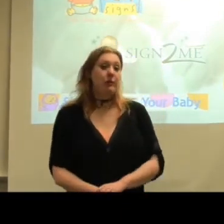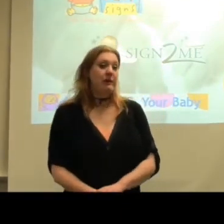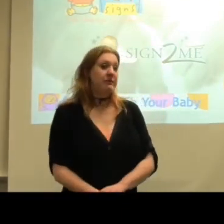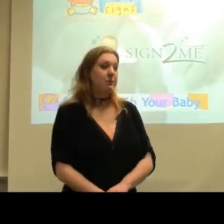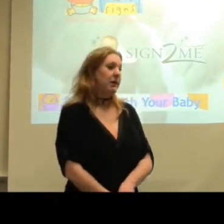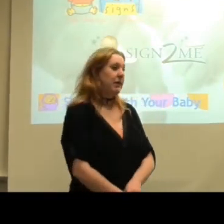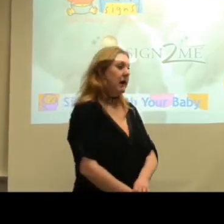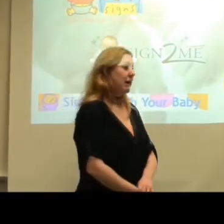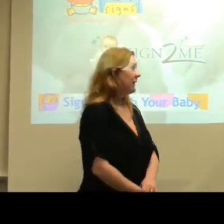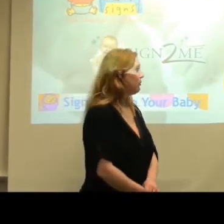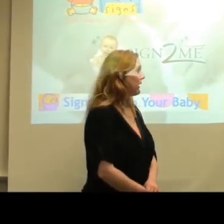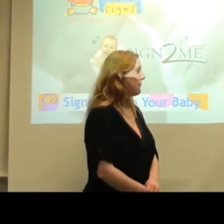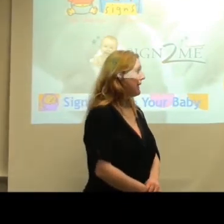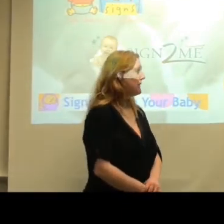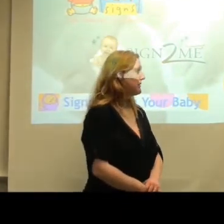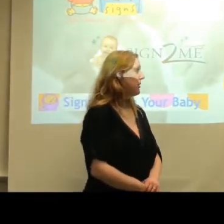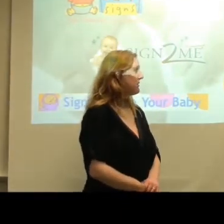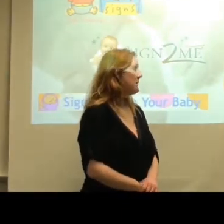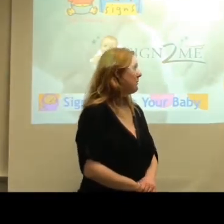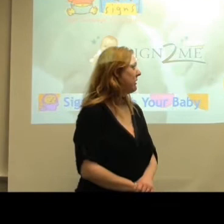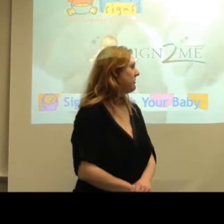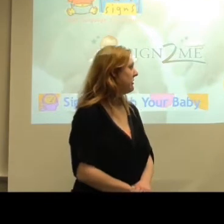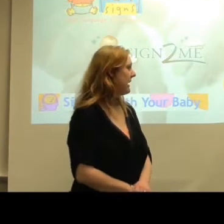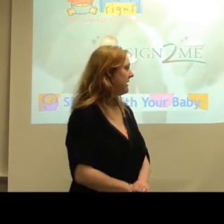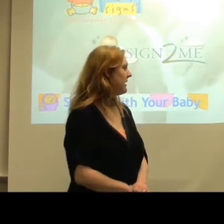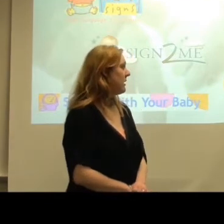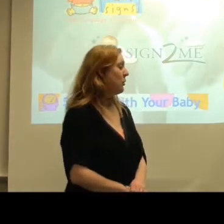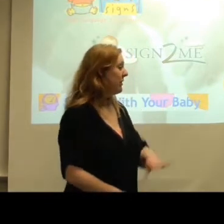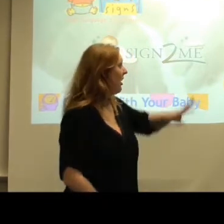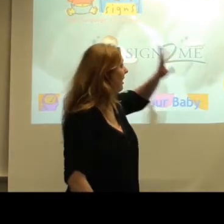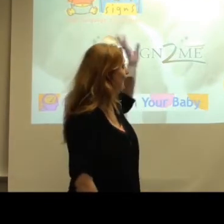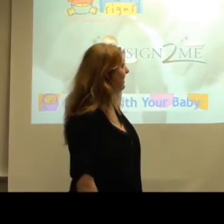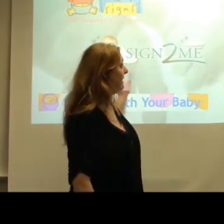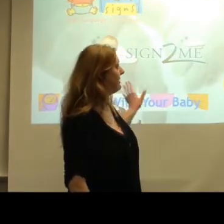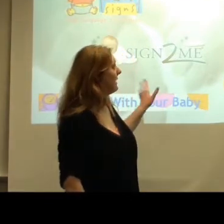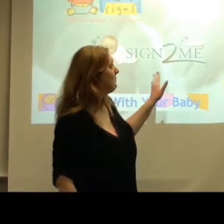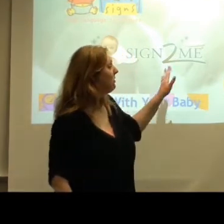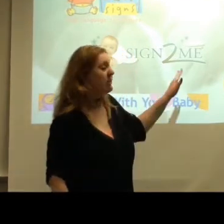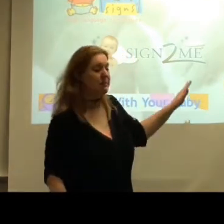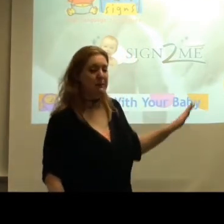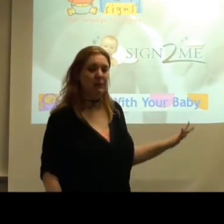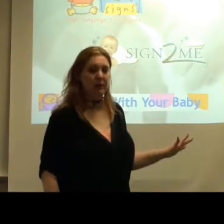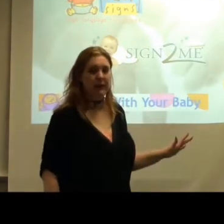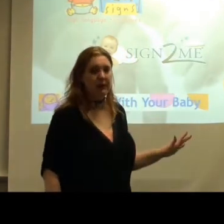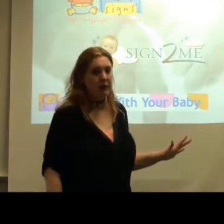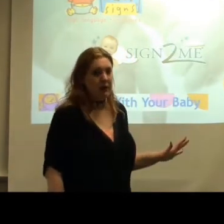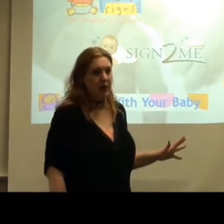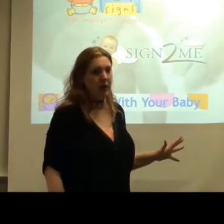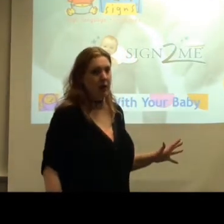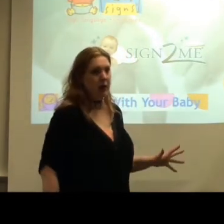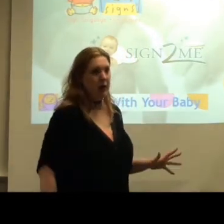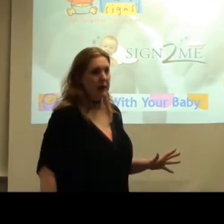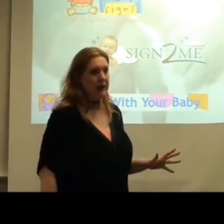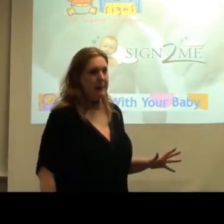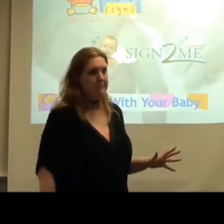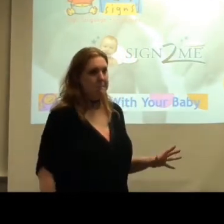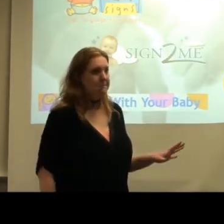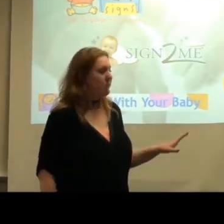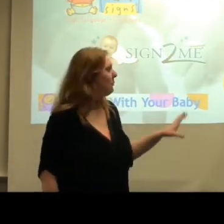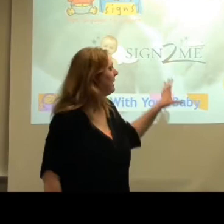it is something that I recommend, as long as people understand with all of these that most of the people that are putting